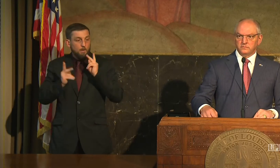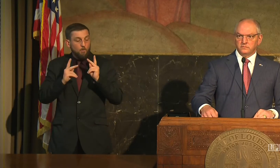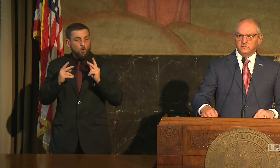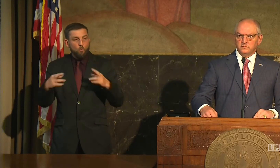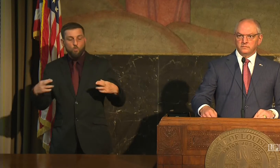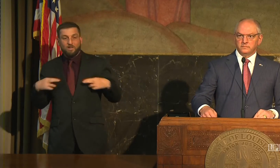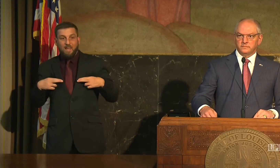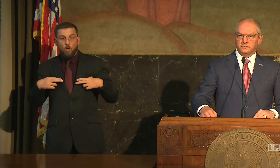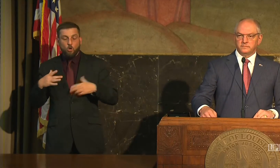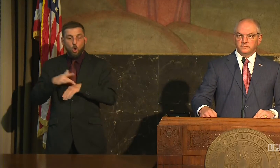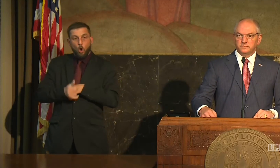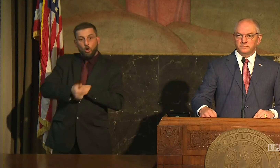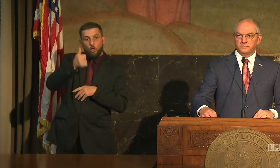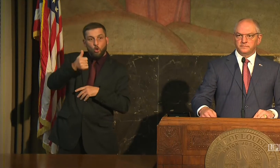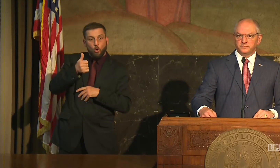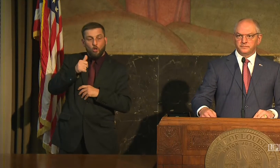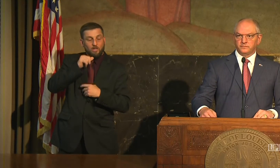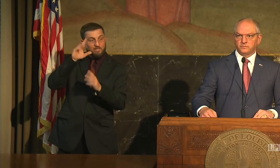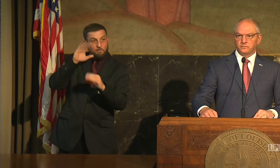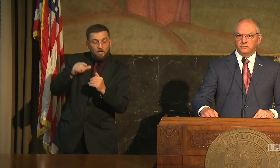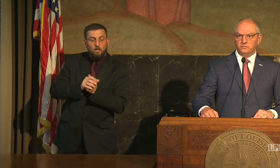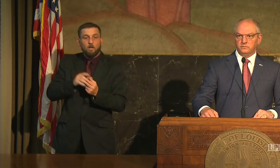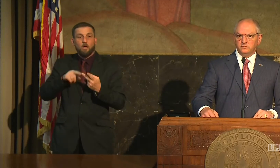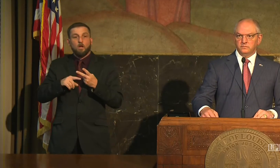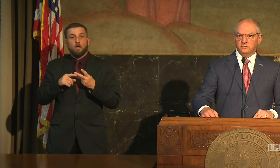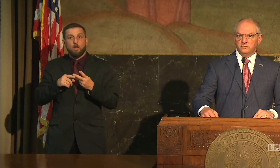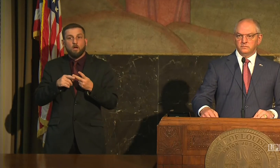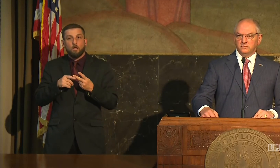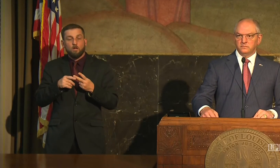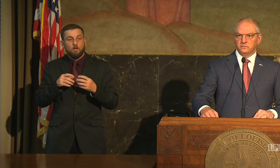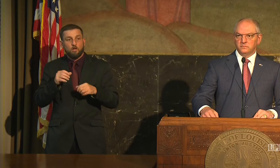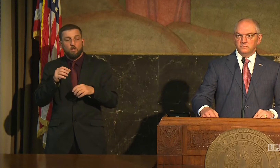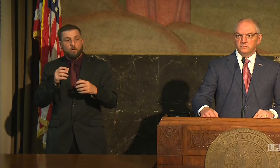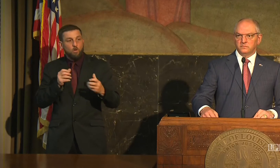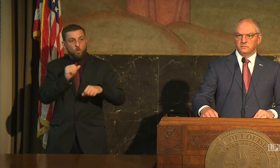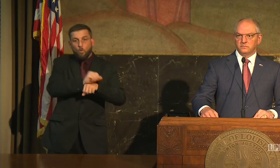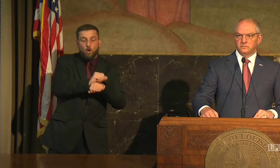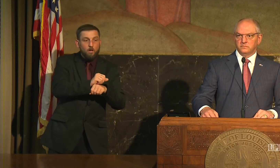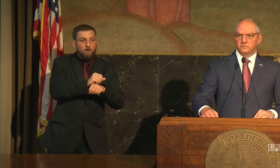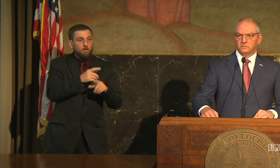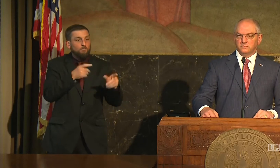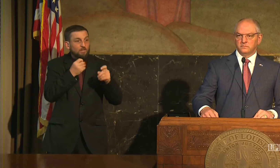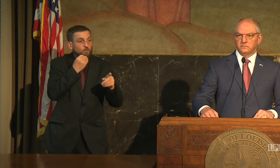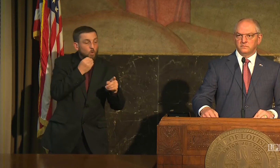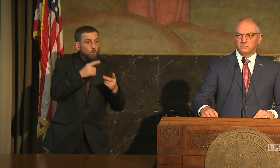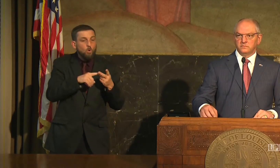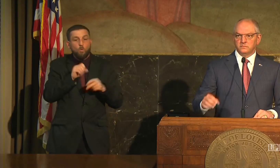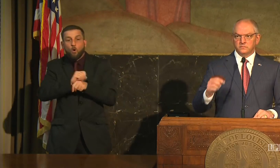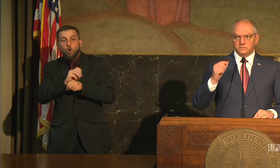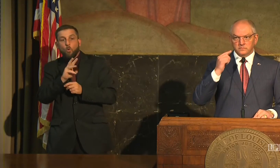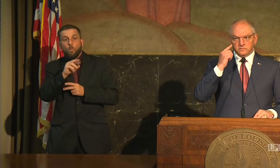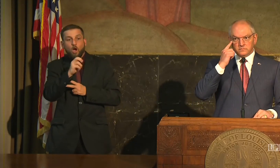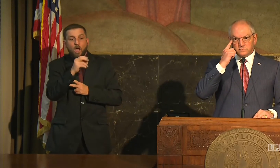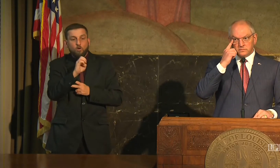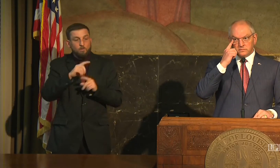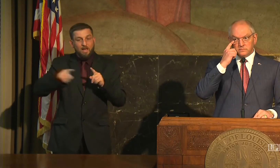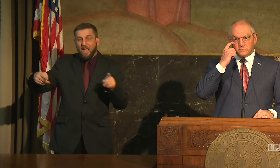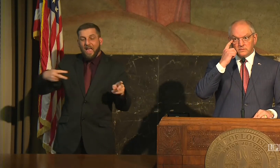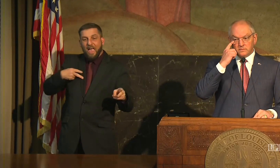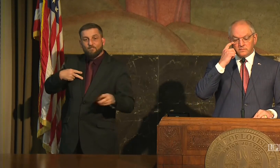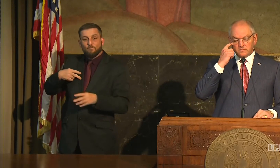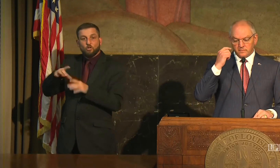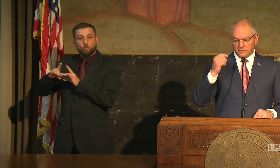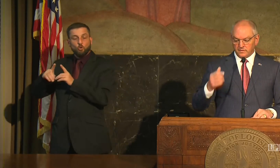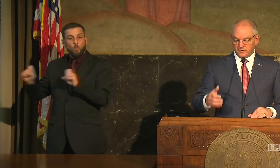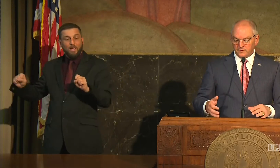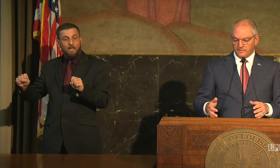retiring earlier than anticipated, and they're being matched with jobs working in fast food or warehouses, but they may hold a degree in hospitality.